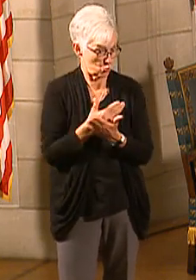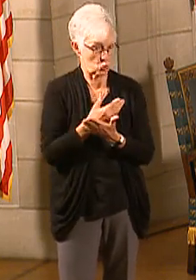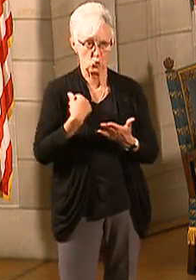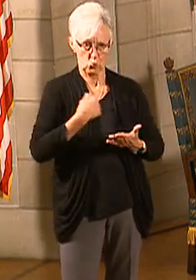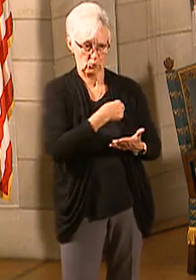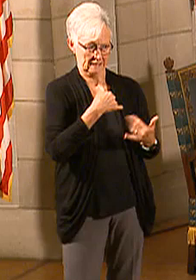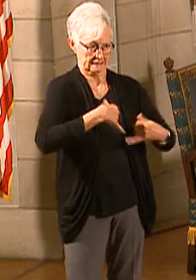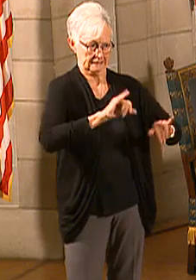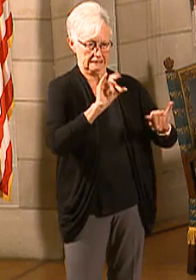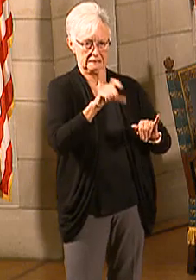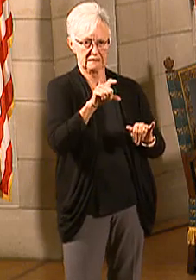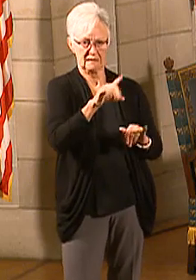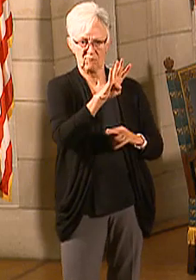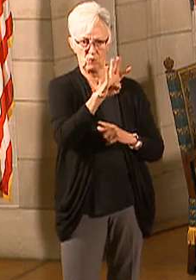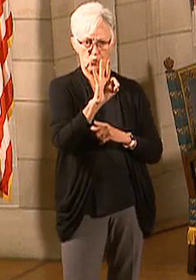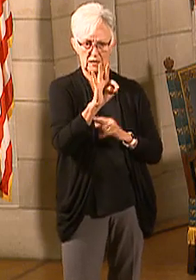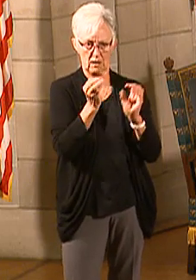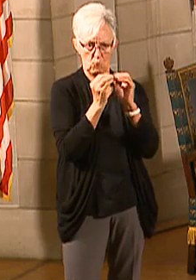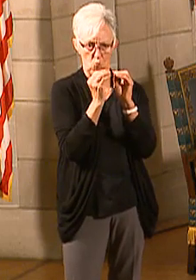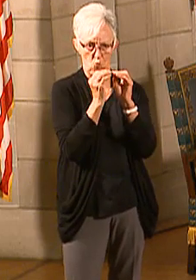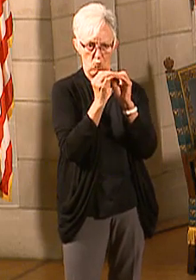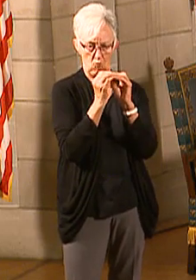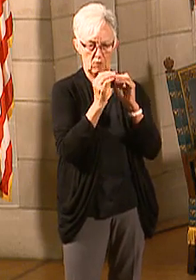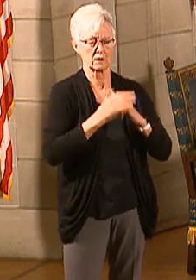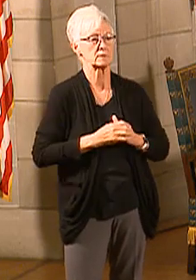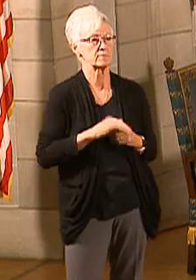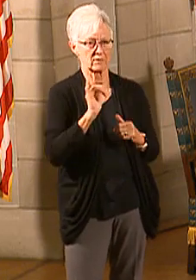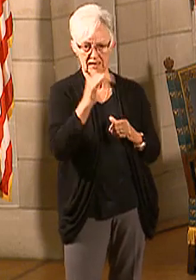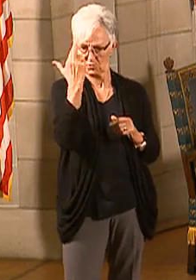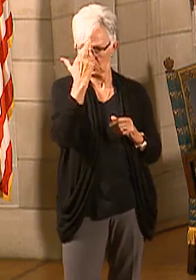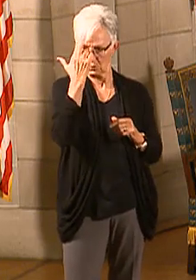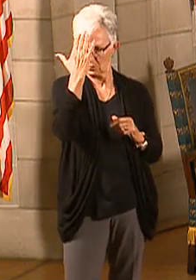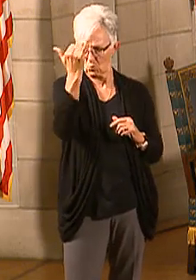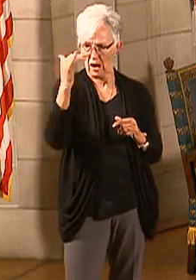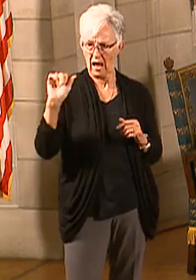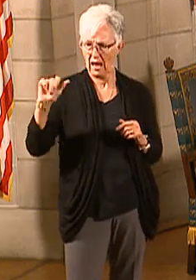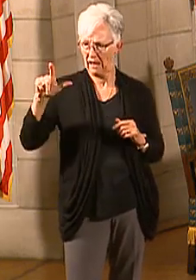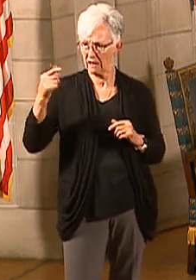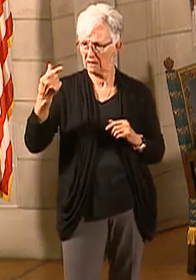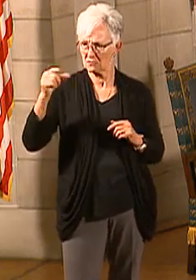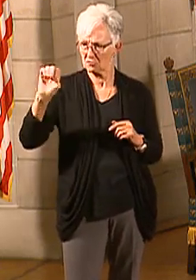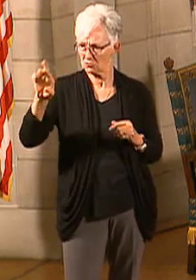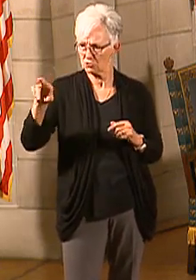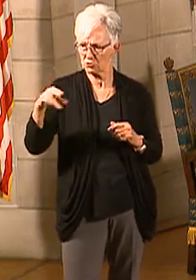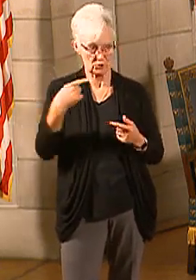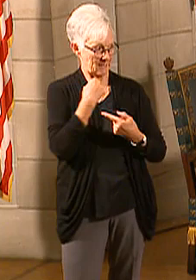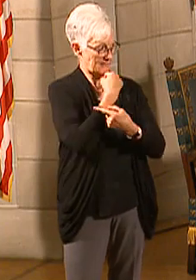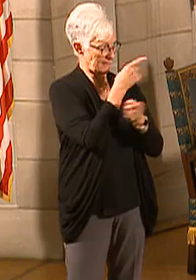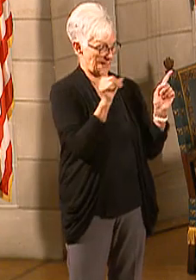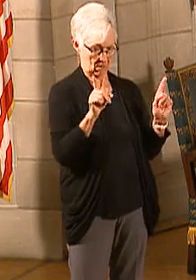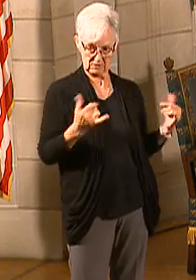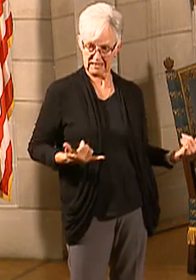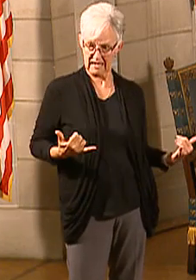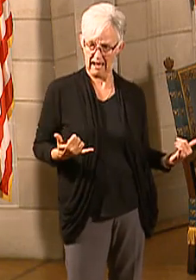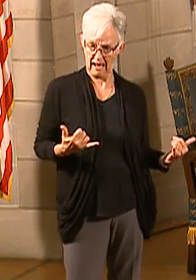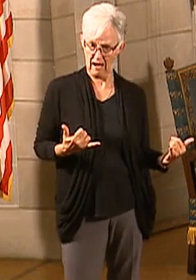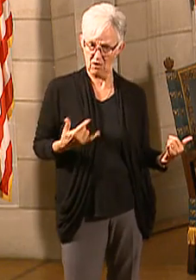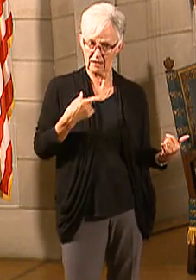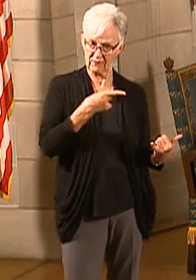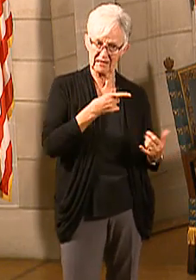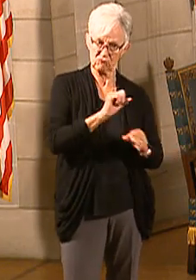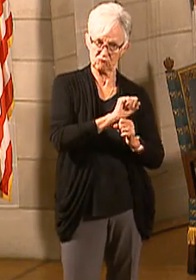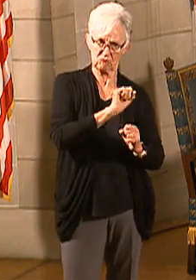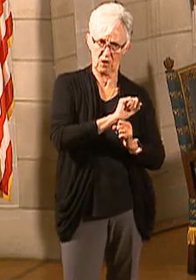49 right now, so we still have more work to do, which is why Alger is telling people, hey, this is a great job, and if you have